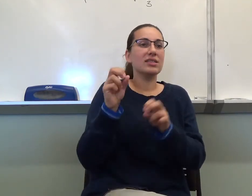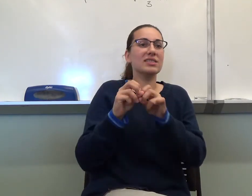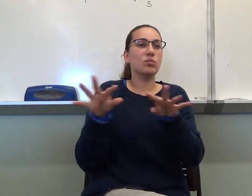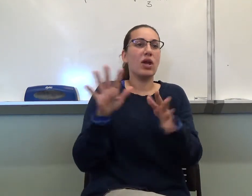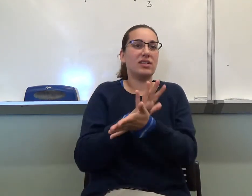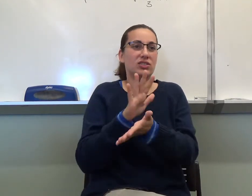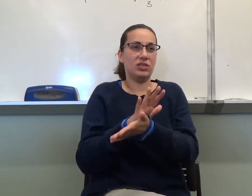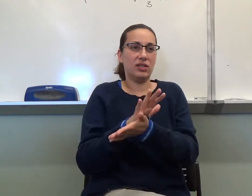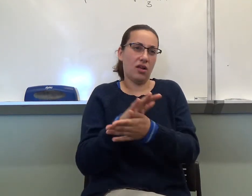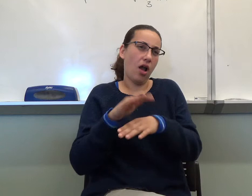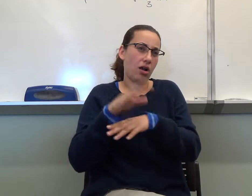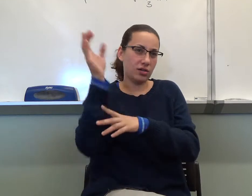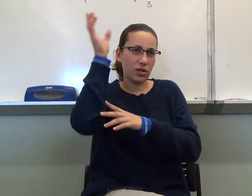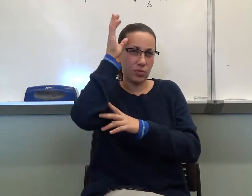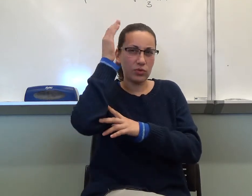computer, you know what it is.